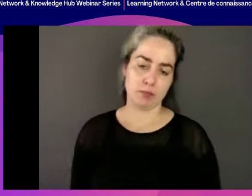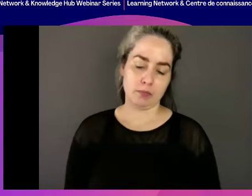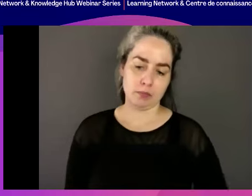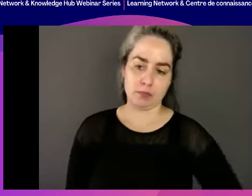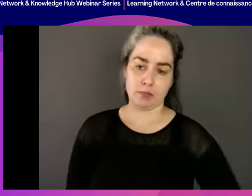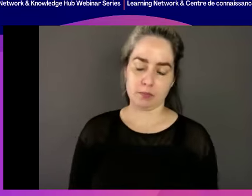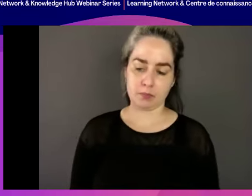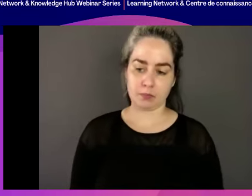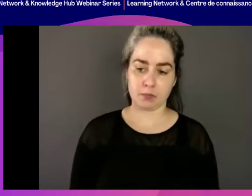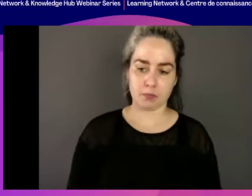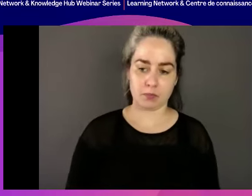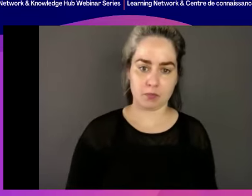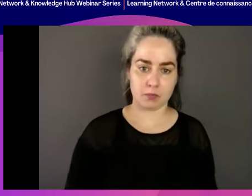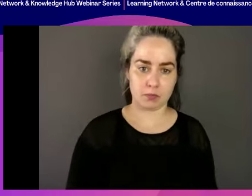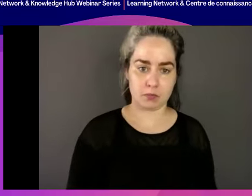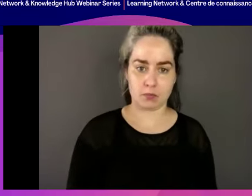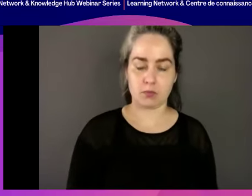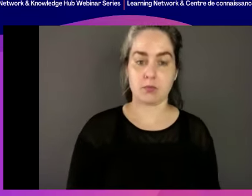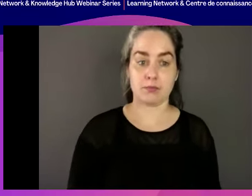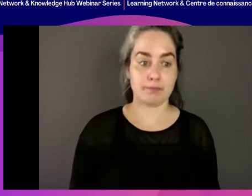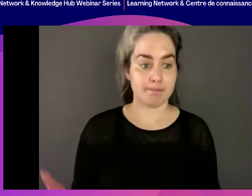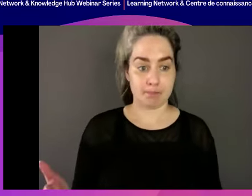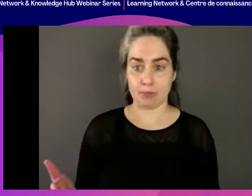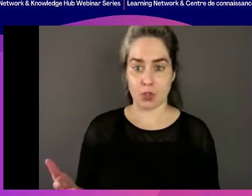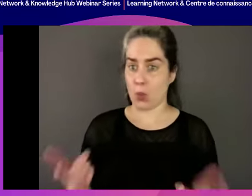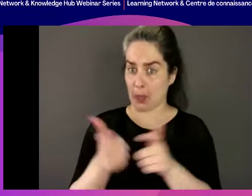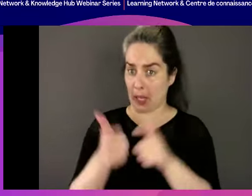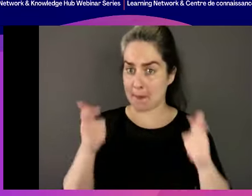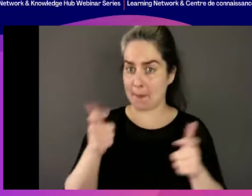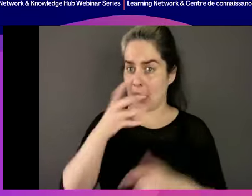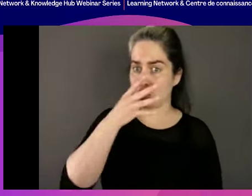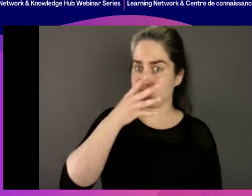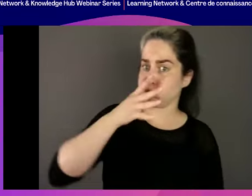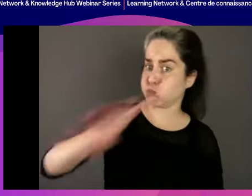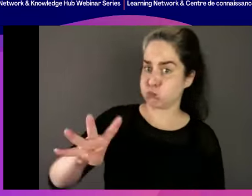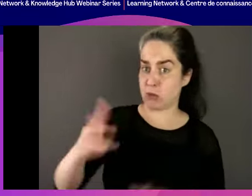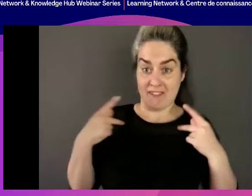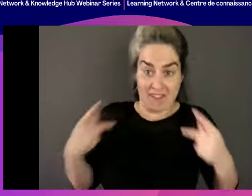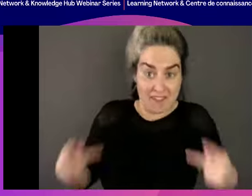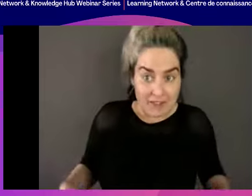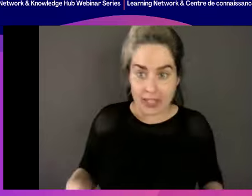And not only was there this huge neglect, physical neglect,